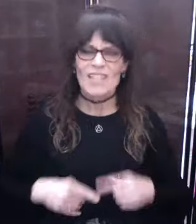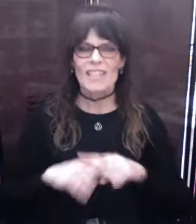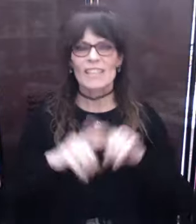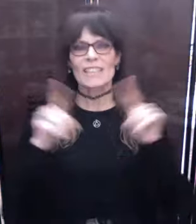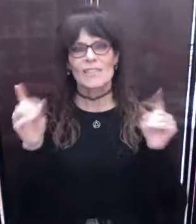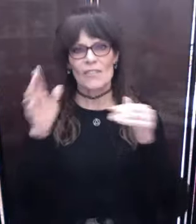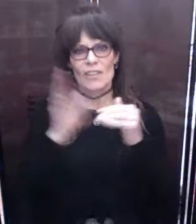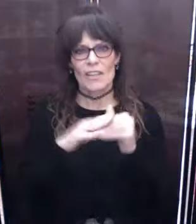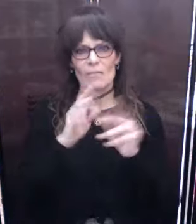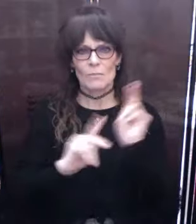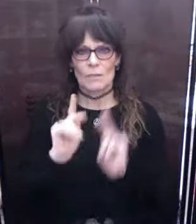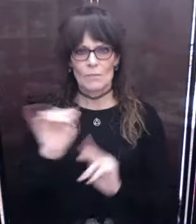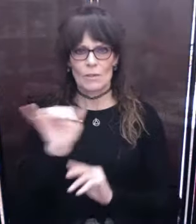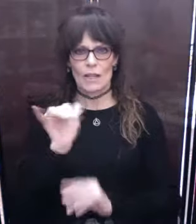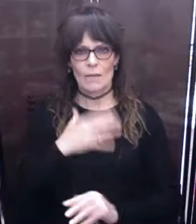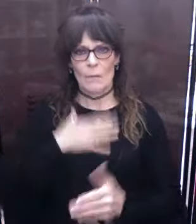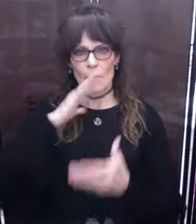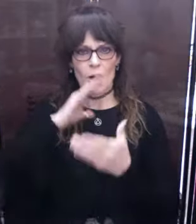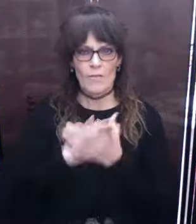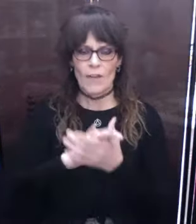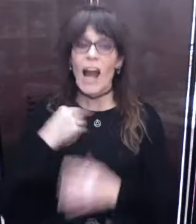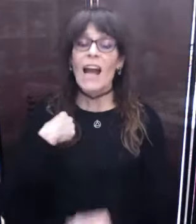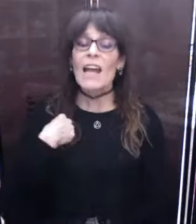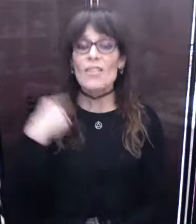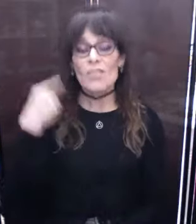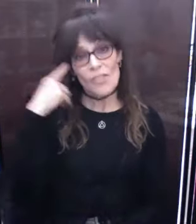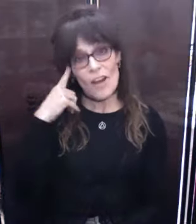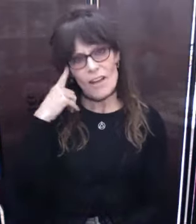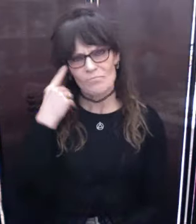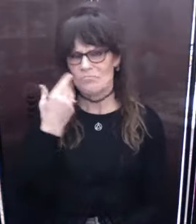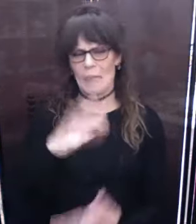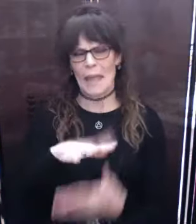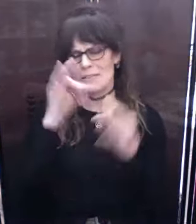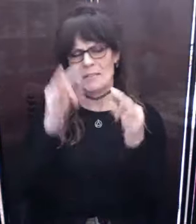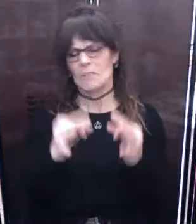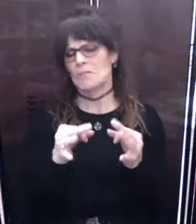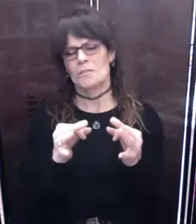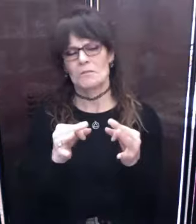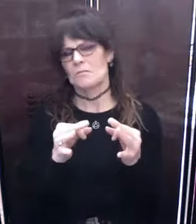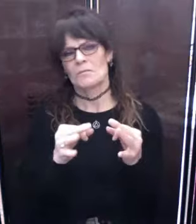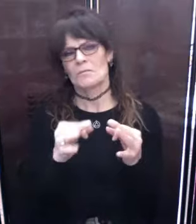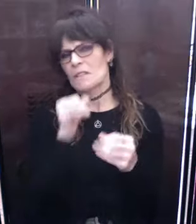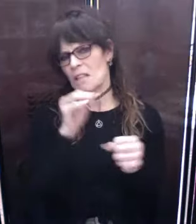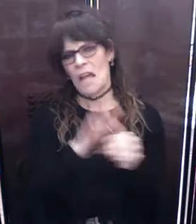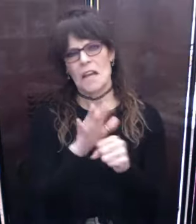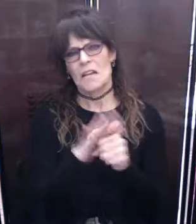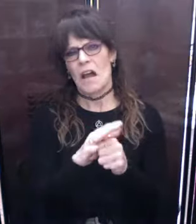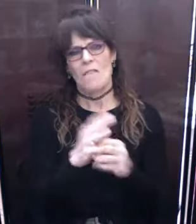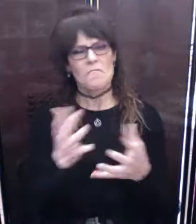her. I just thought that I made bad decisions. I didn't have enough willpower. I didn't have enough control. I